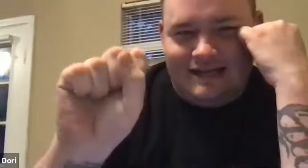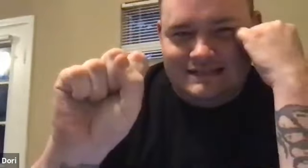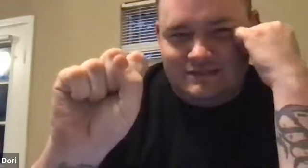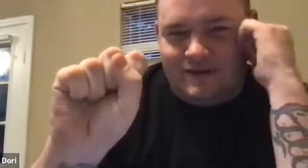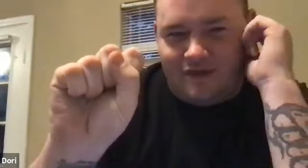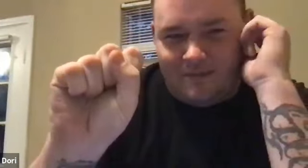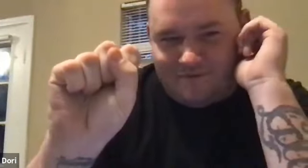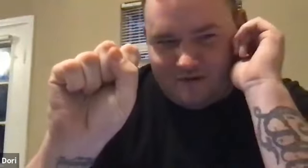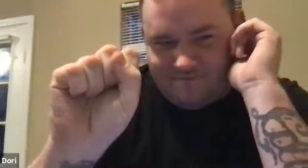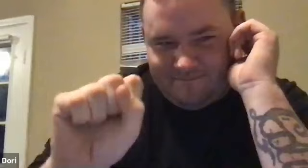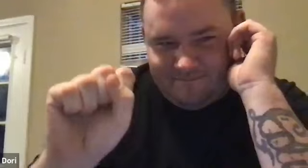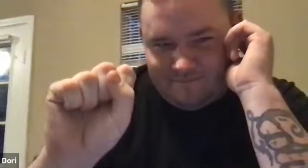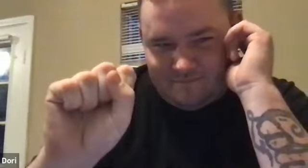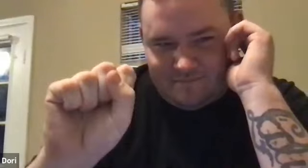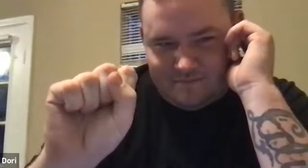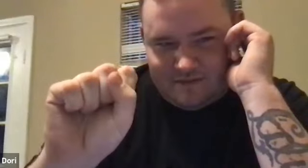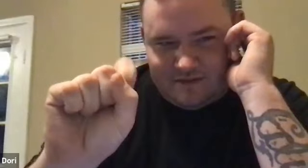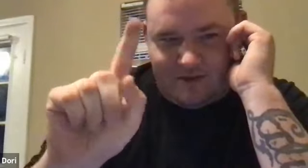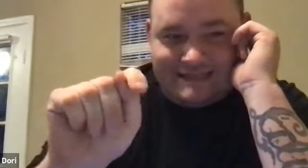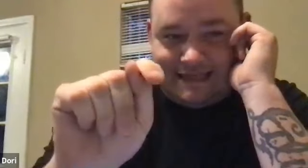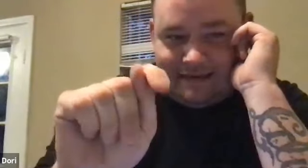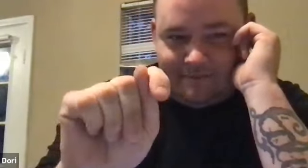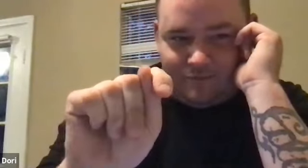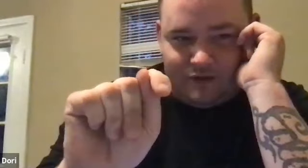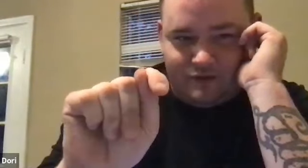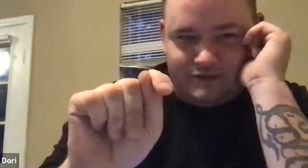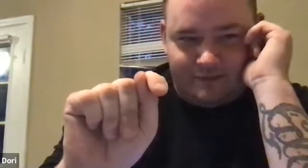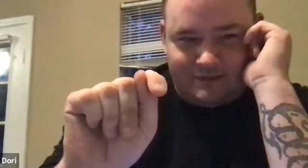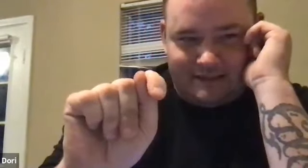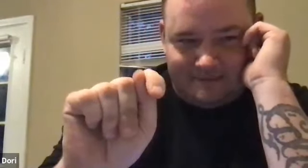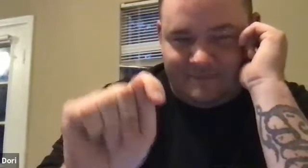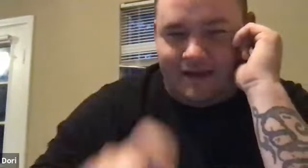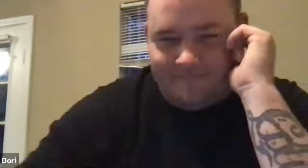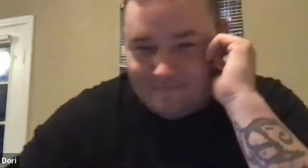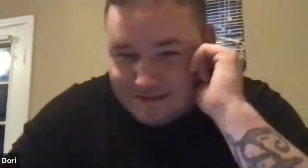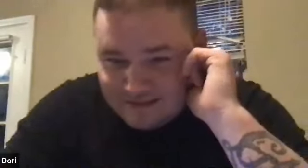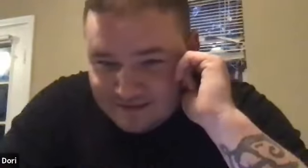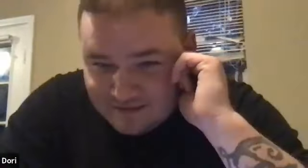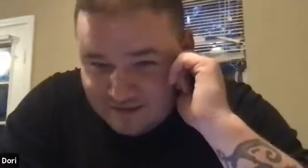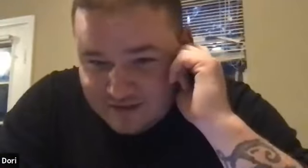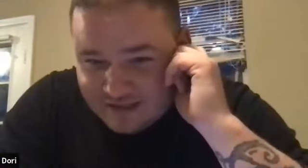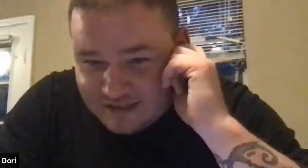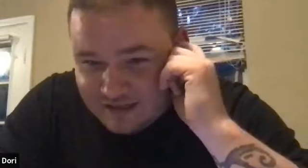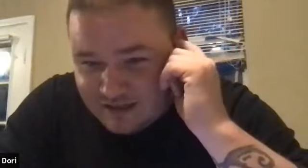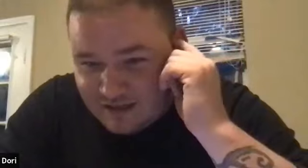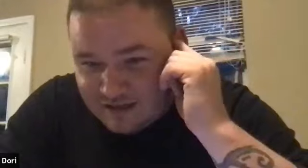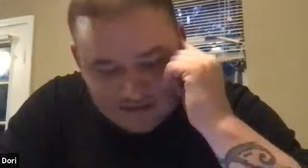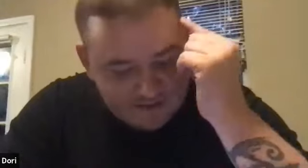S is with the thumb up front. Oh. No, that's T. What you just did was T. Yeah. Okay. And